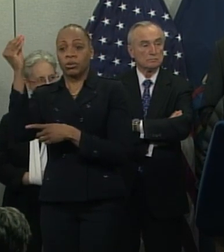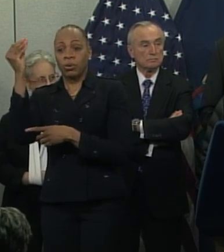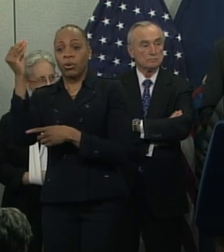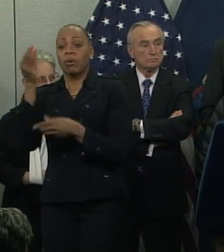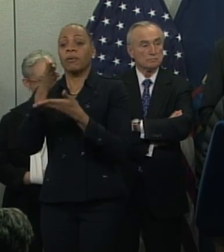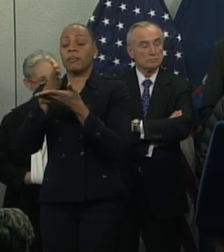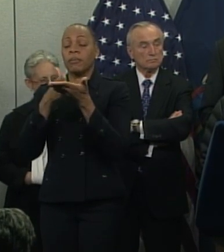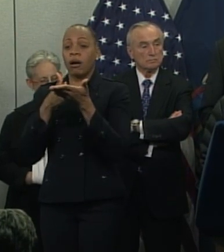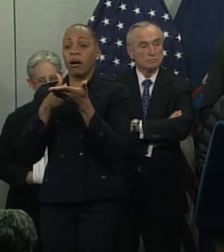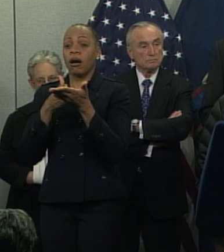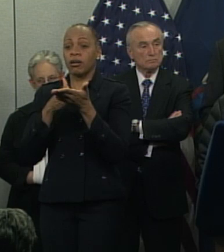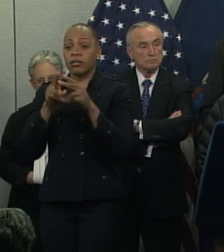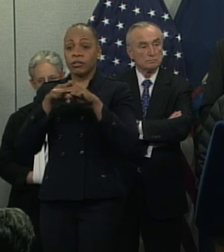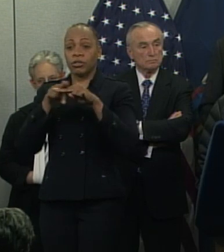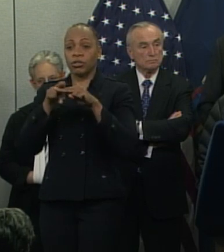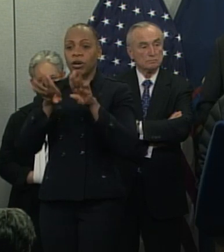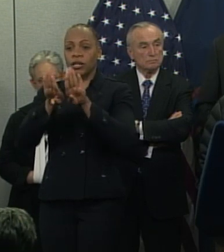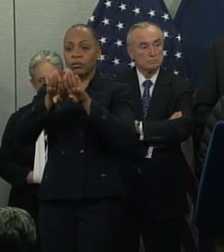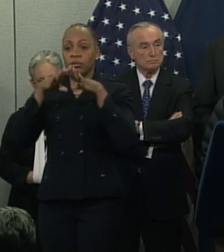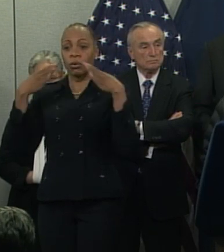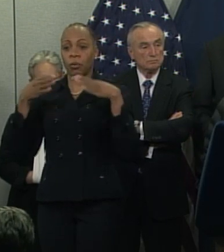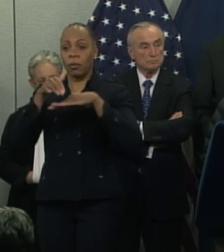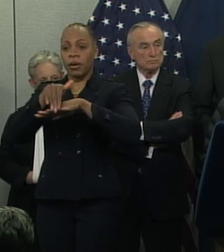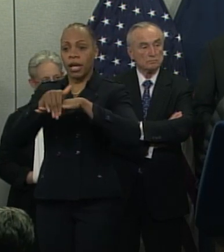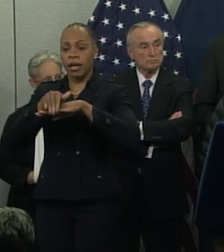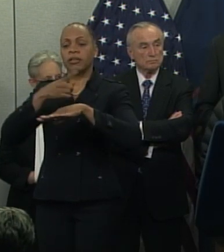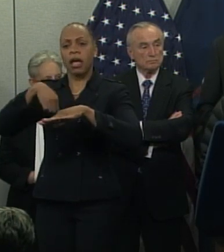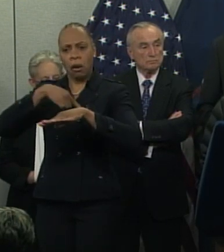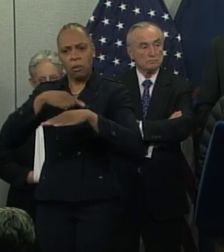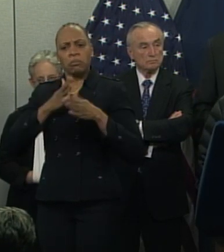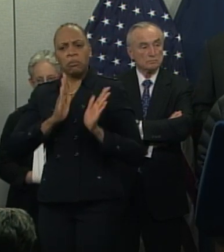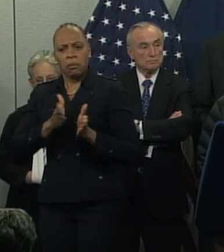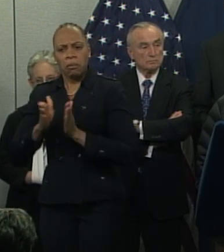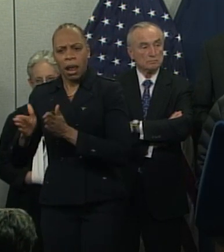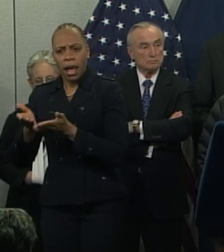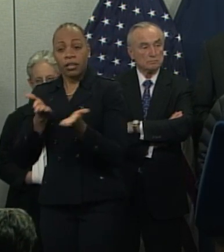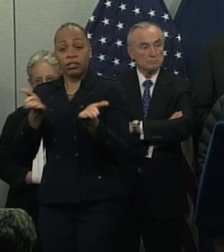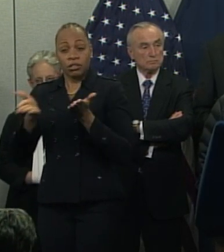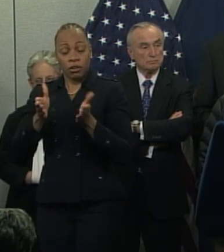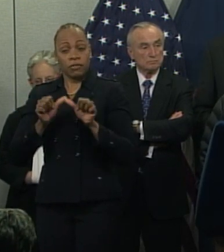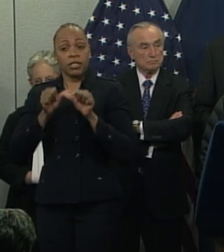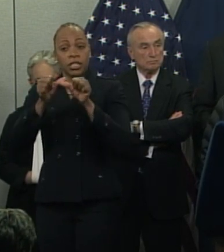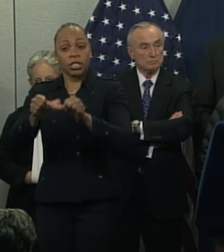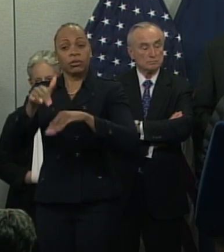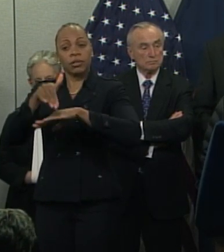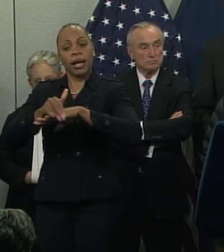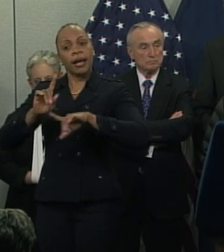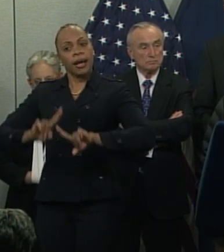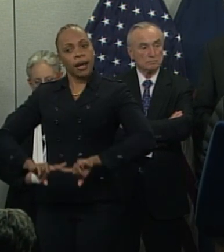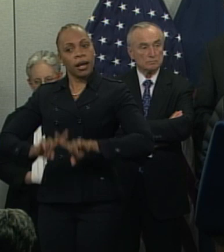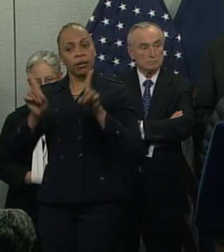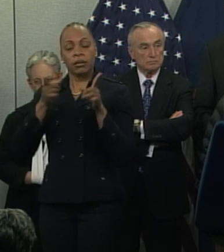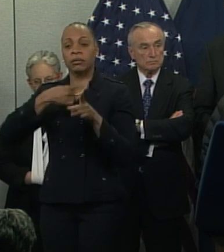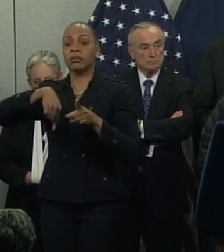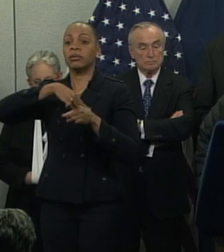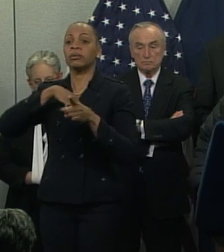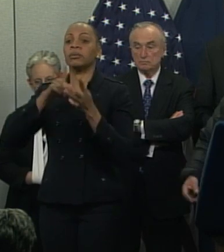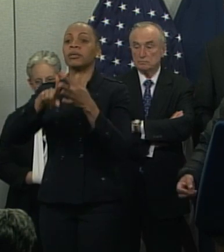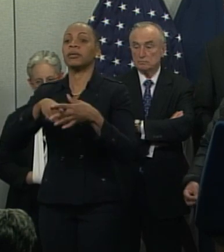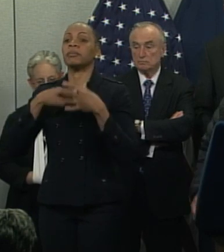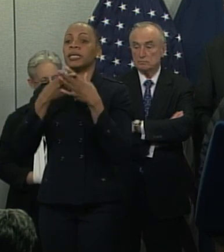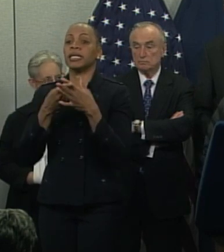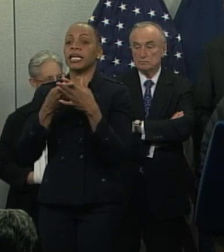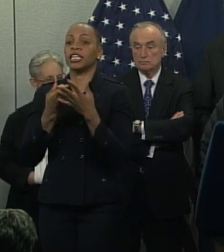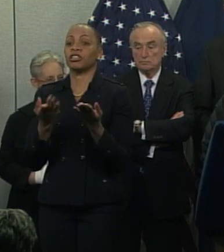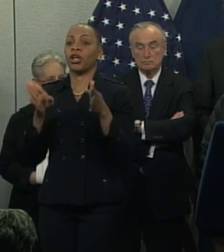our subway open throughout the evening. We do plan to run service throughout the night. However, as we begin to close down